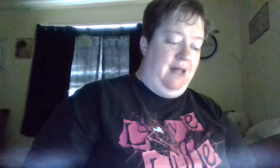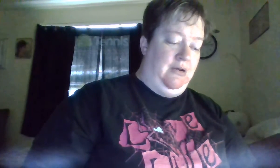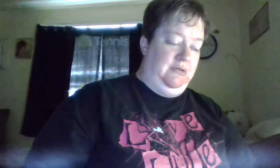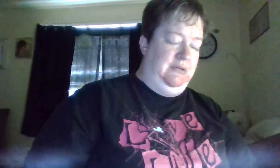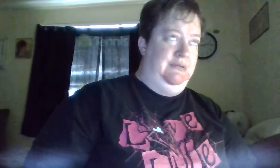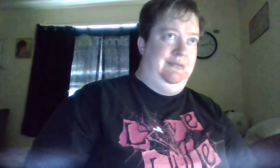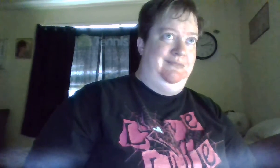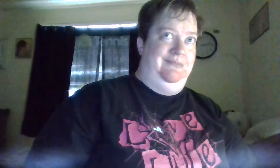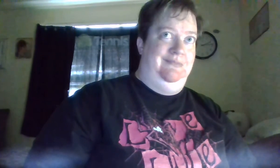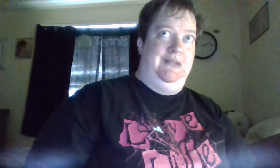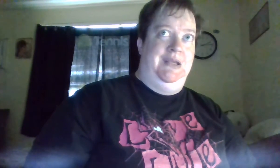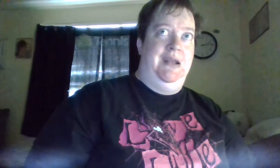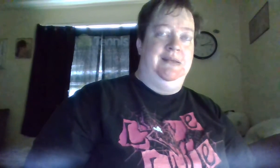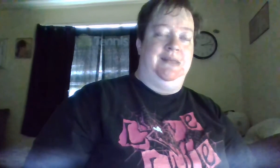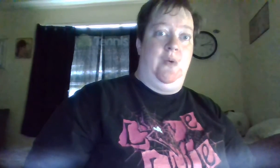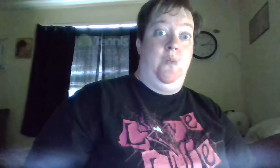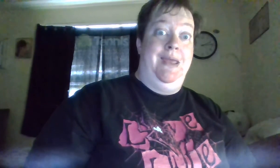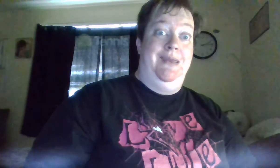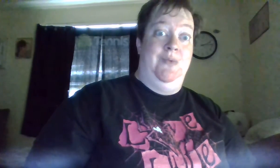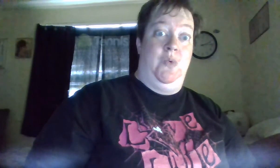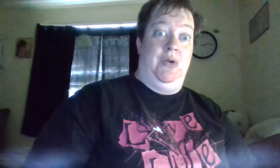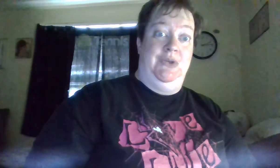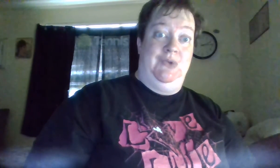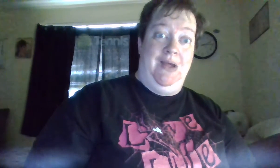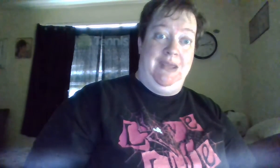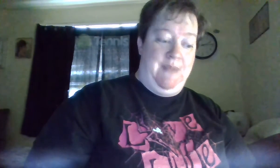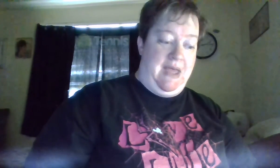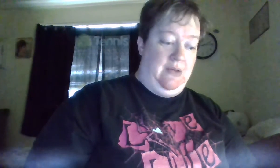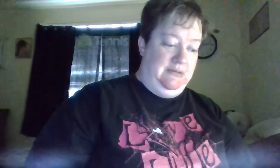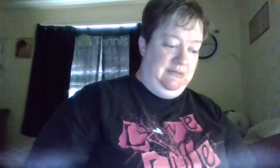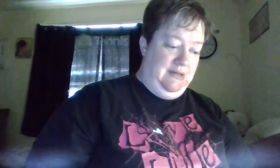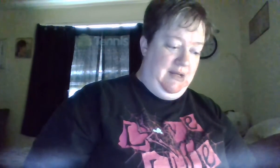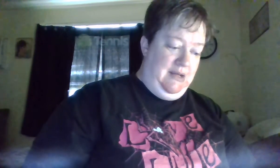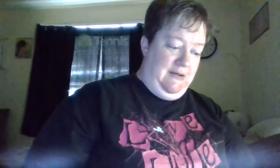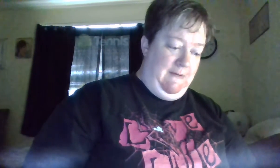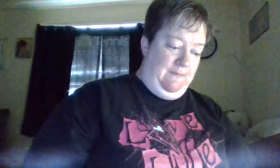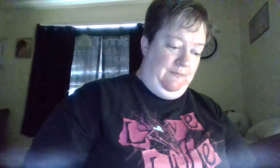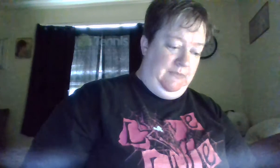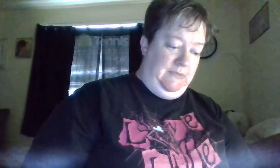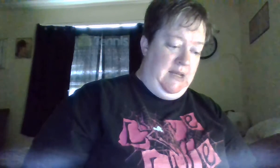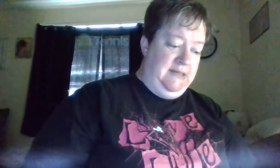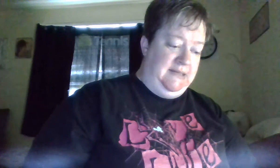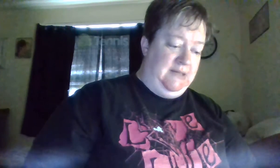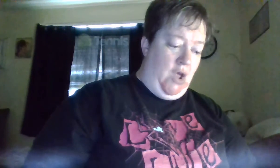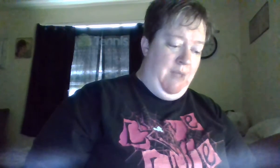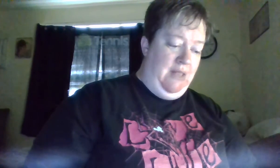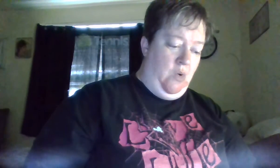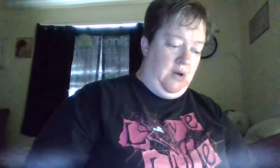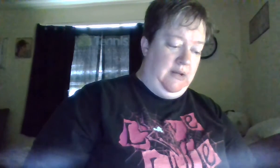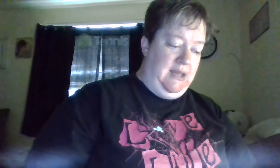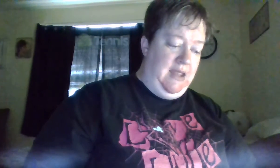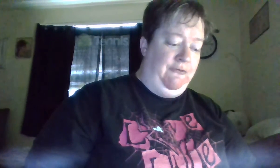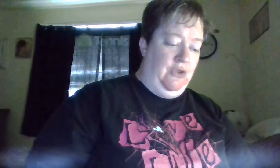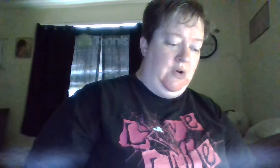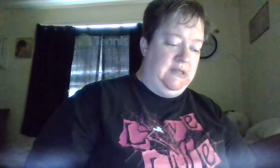valor," Gideon's like, "What in the world are you talking about?" He says, "Oh my Lord, if the Lord is